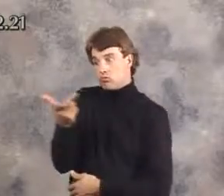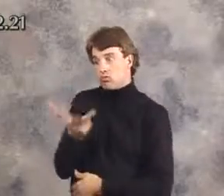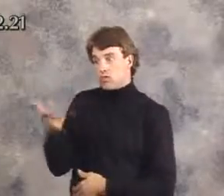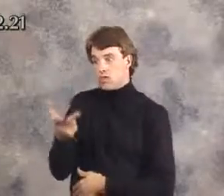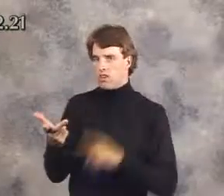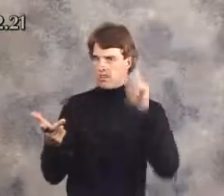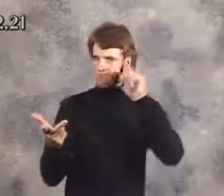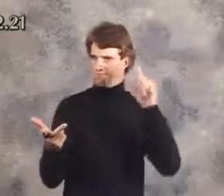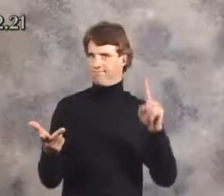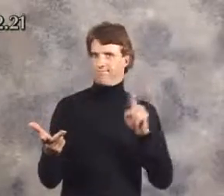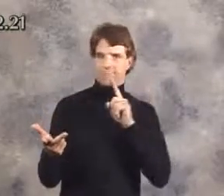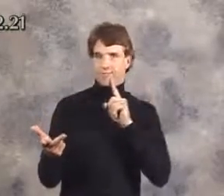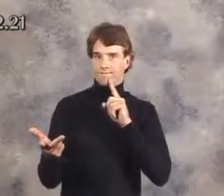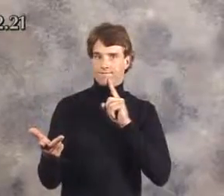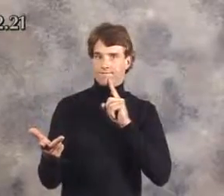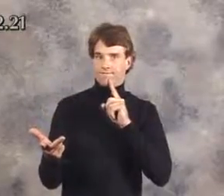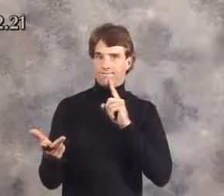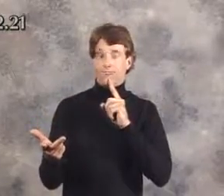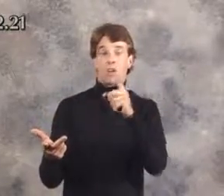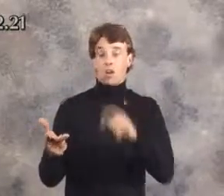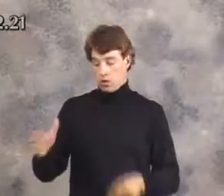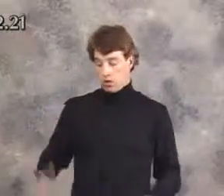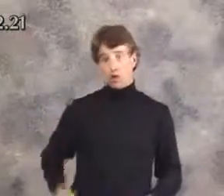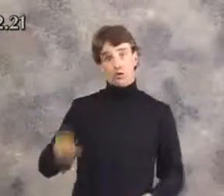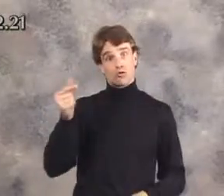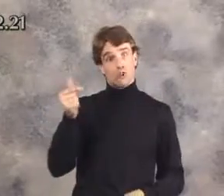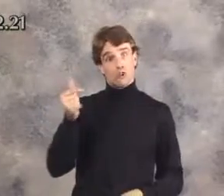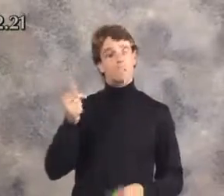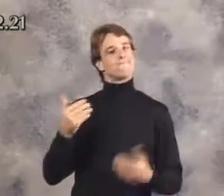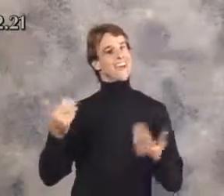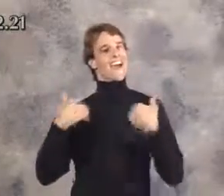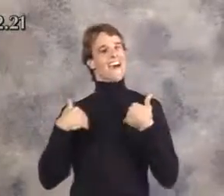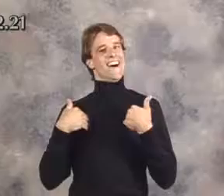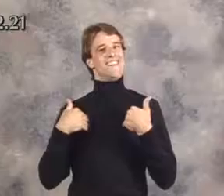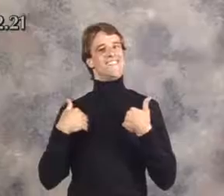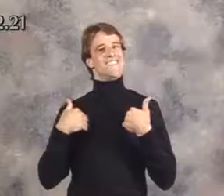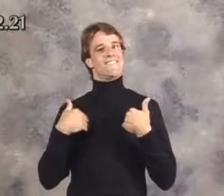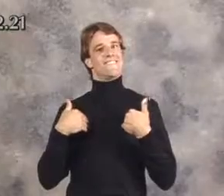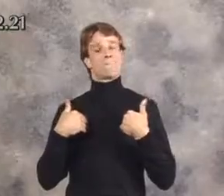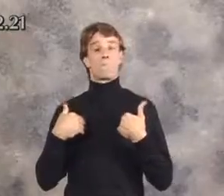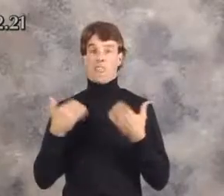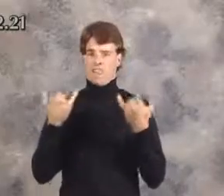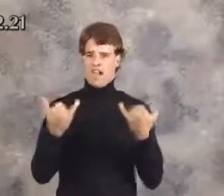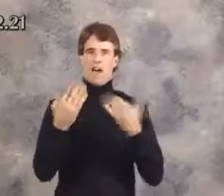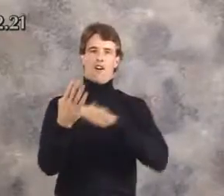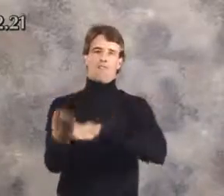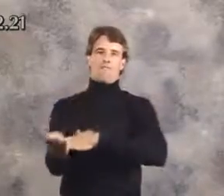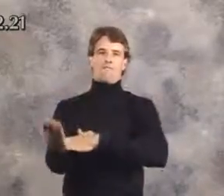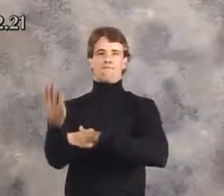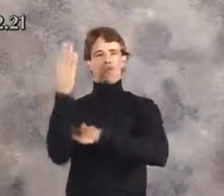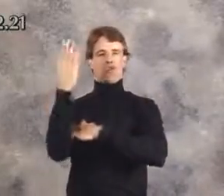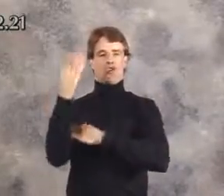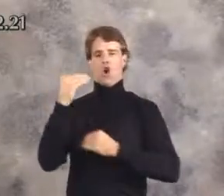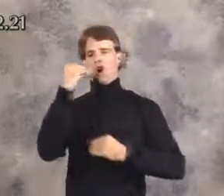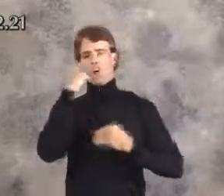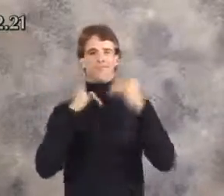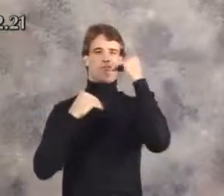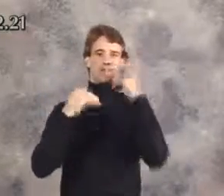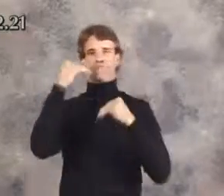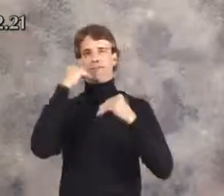daughter, they were deaf. They also had a dog. Now, one morning